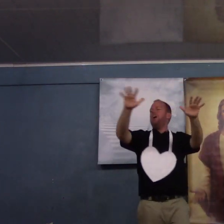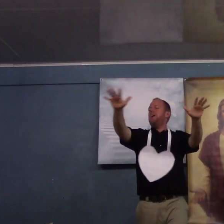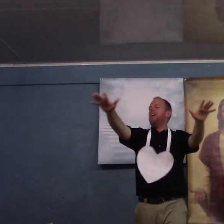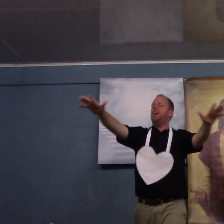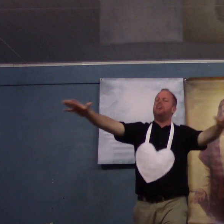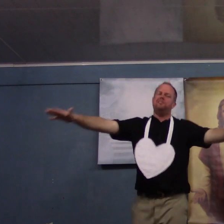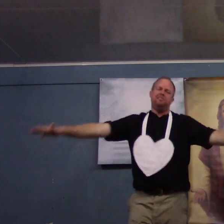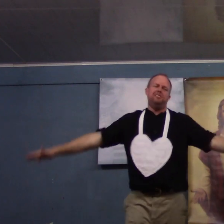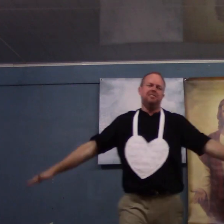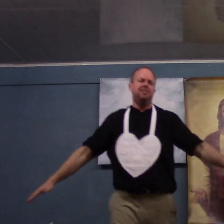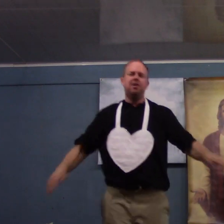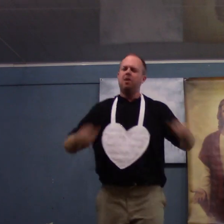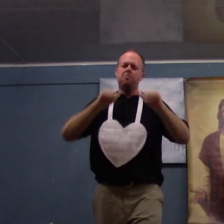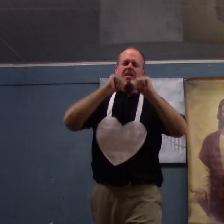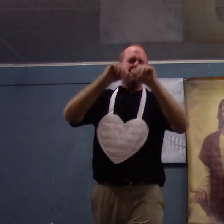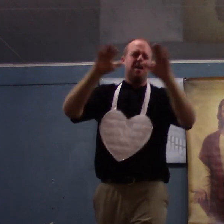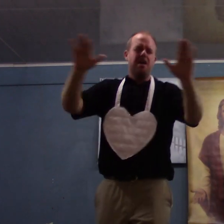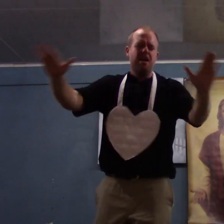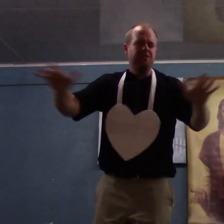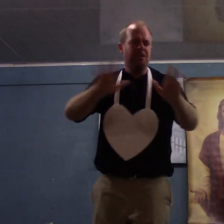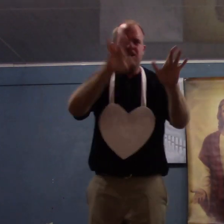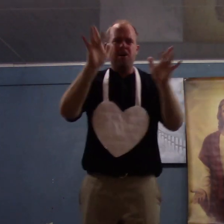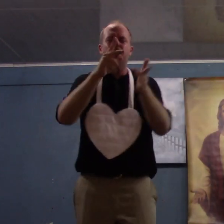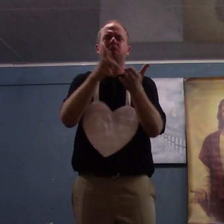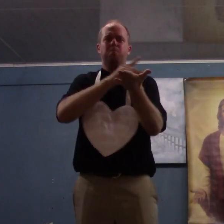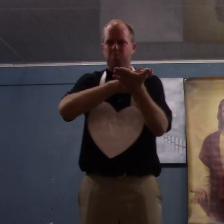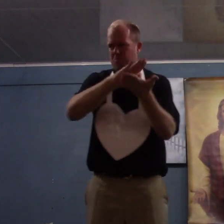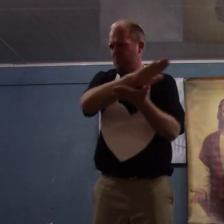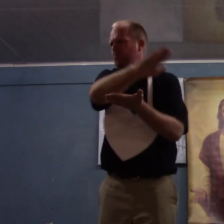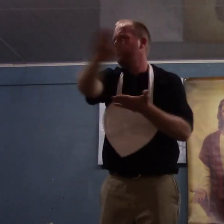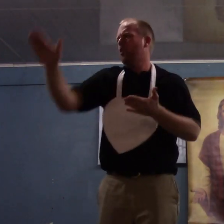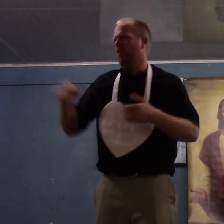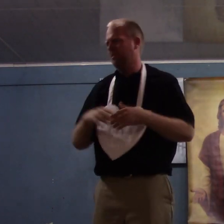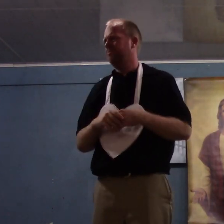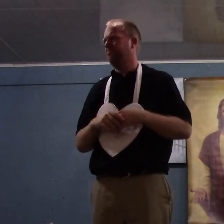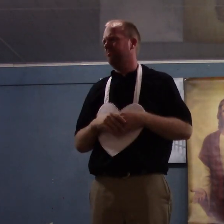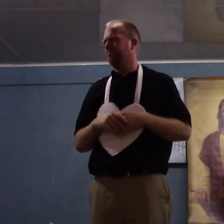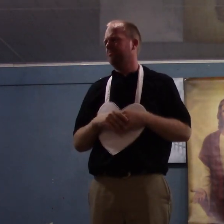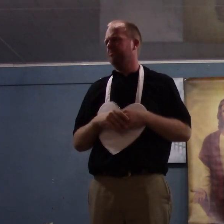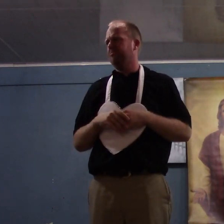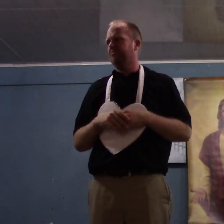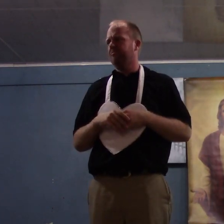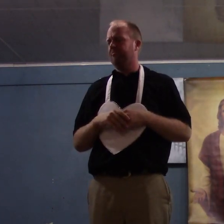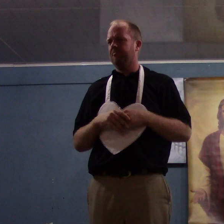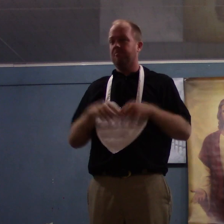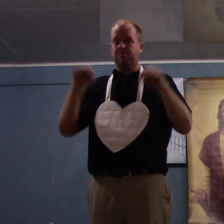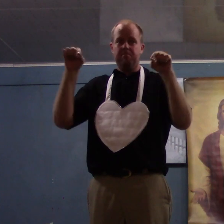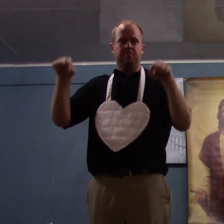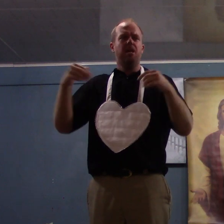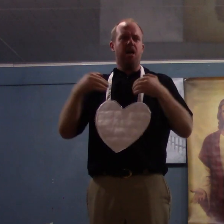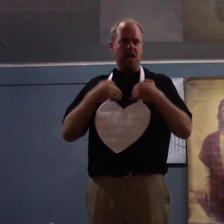And Jesus says, blessed are those. Blessed are the pure in heart.